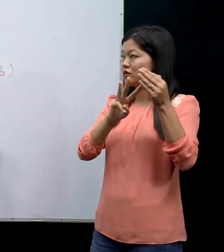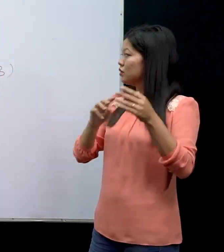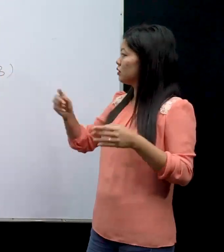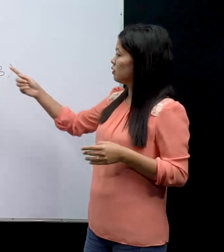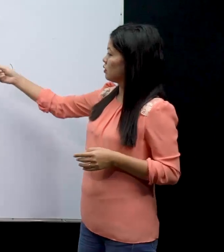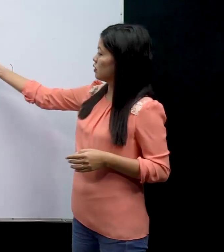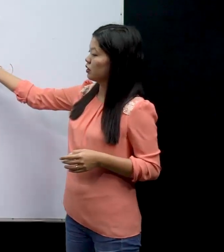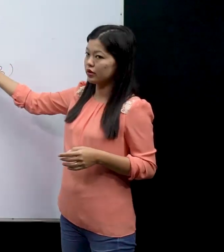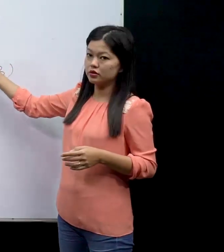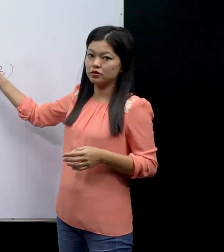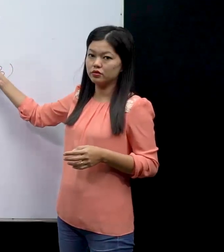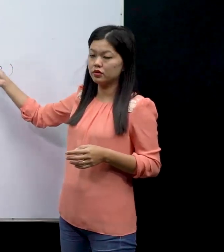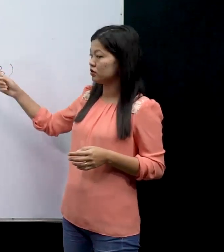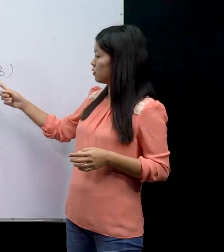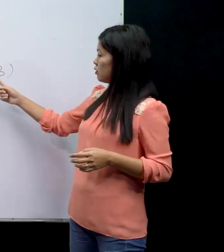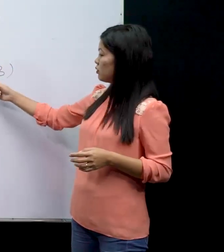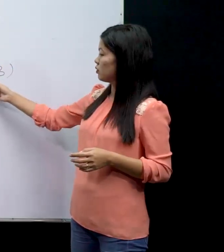three. So,